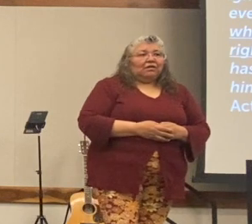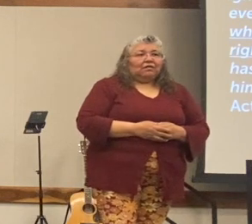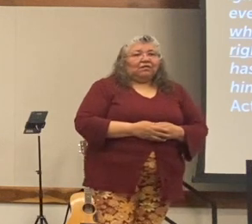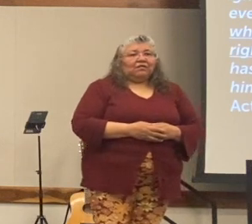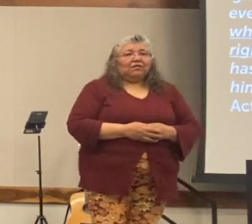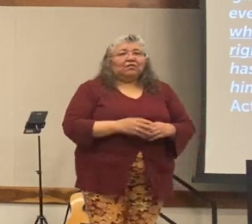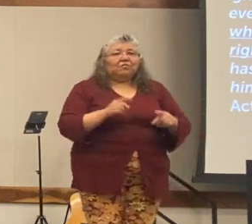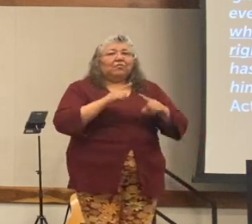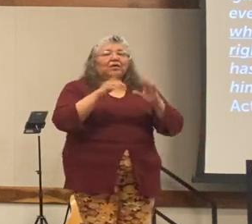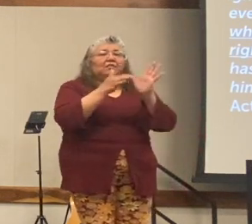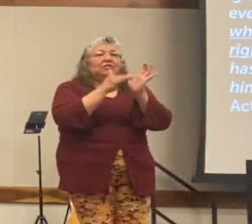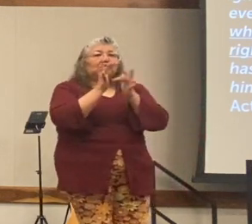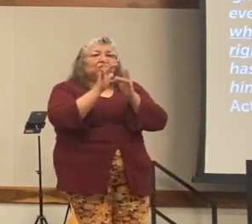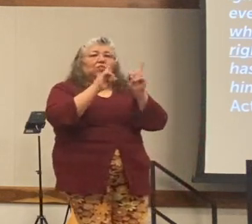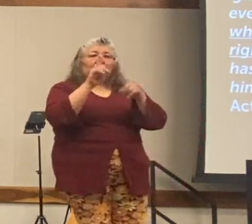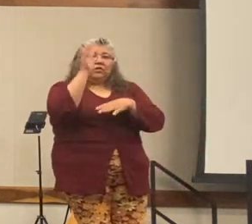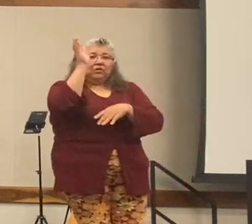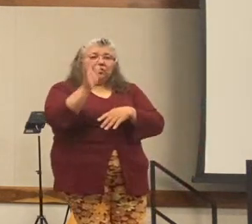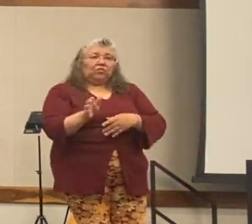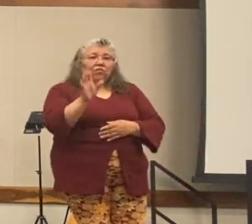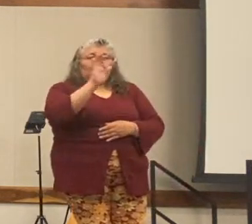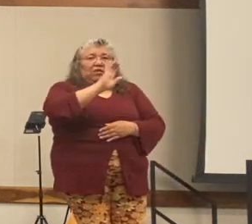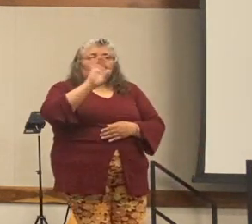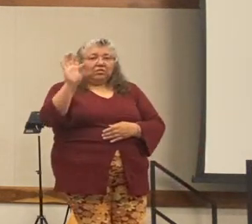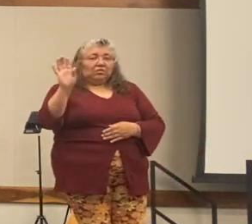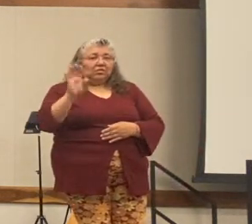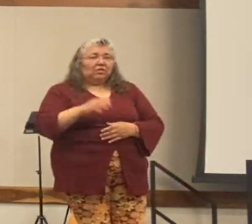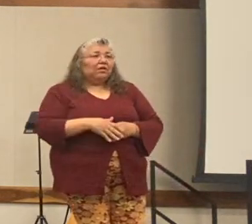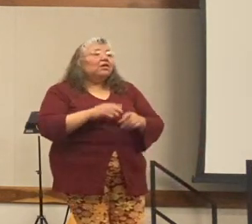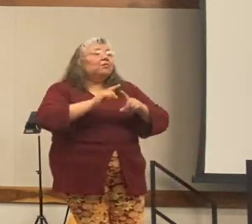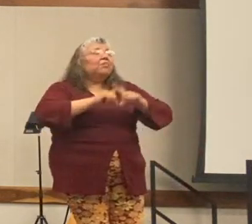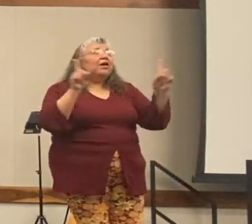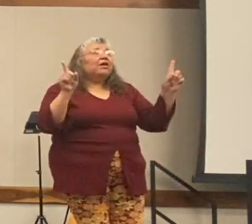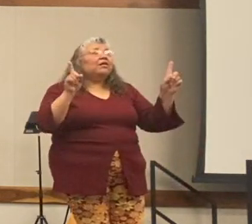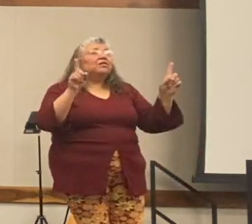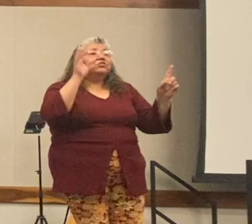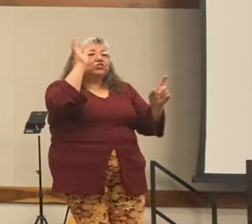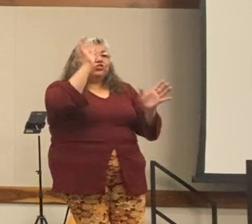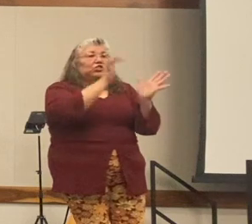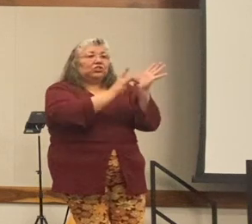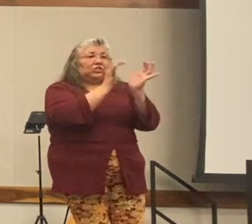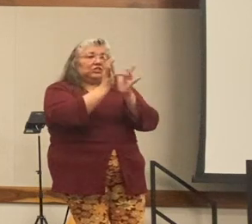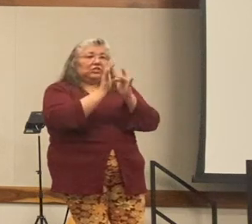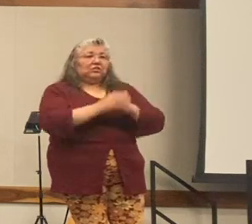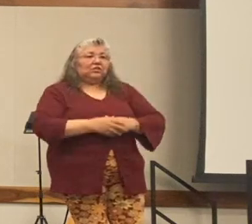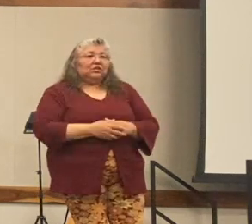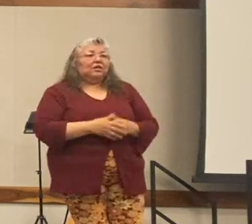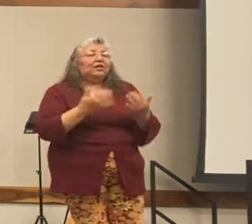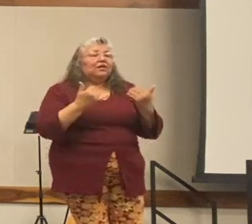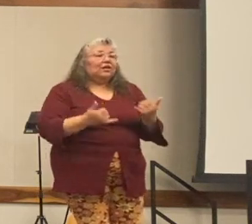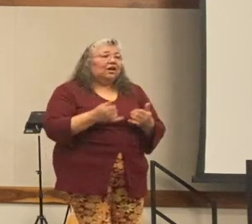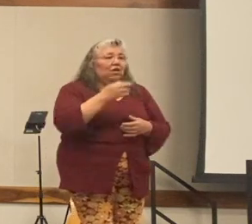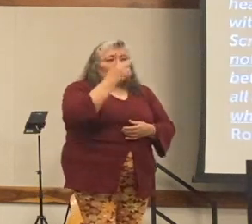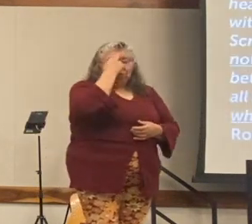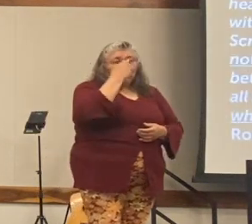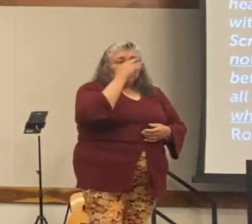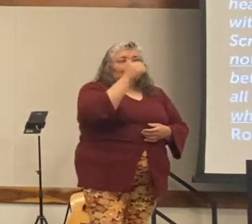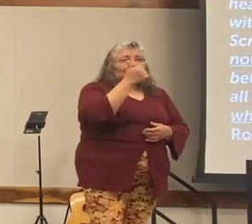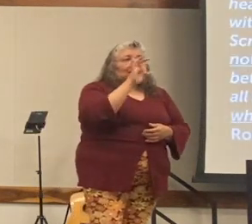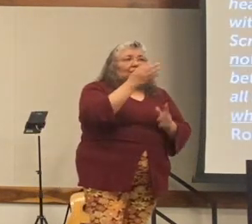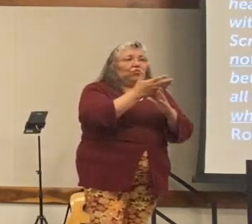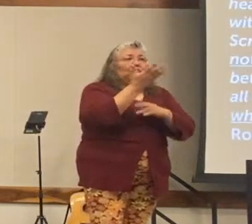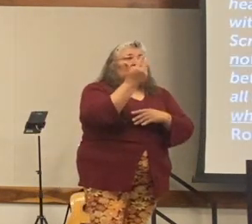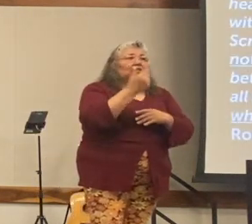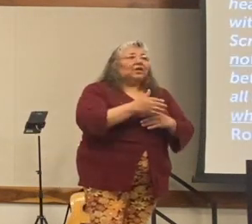But then Jesus went to the cross. Say, but Jesus. But Jesus. So in Romans 10, 9 through 13, it says